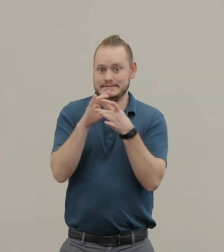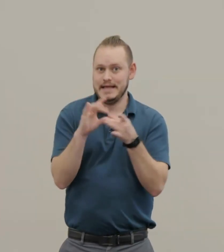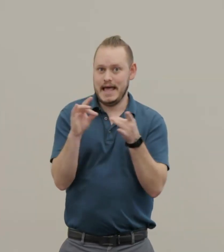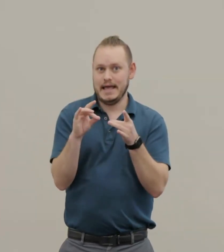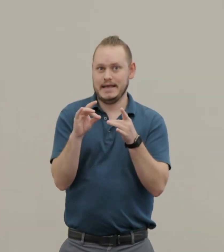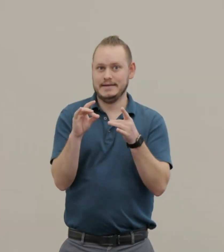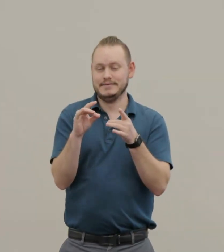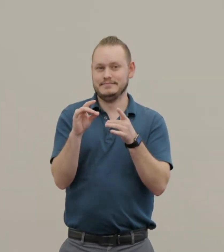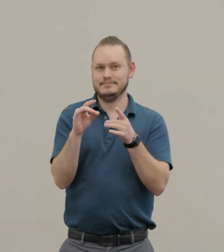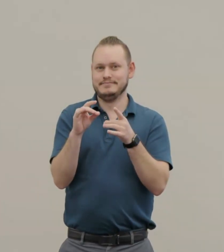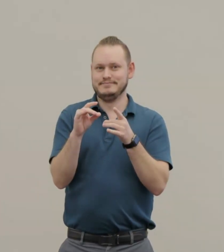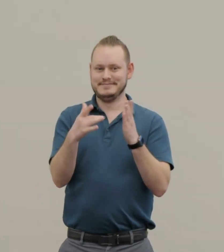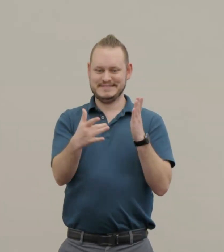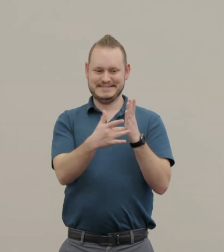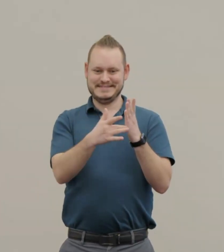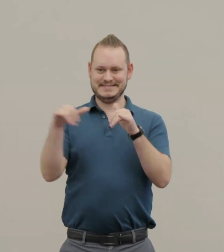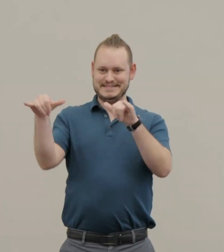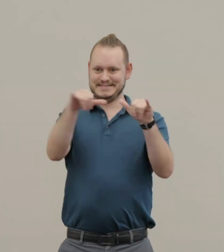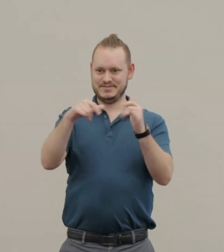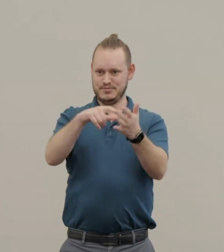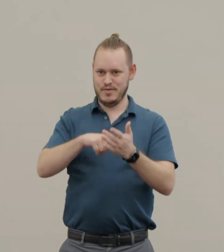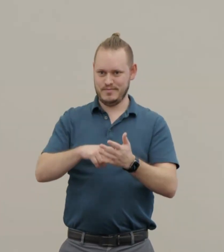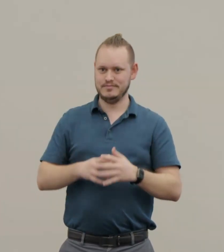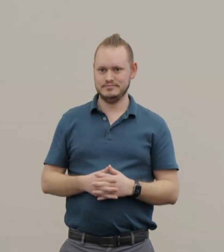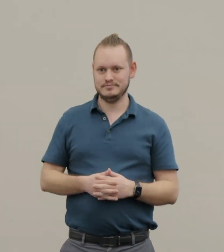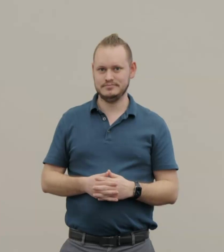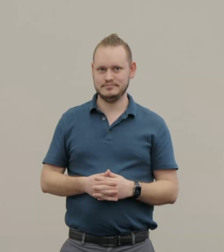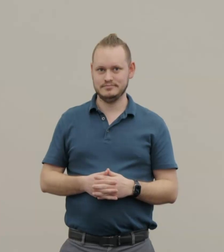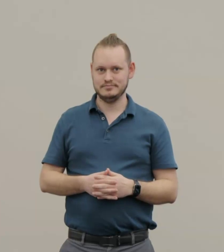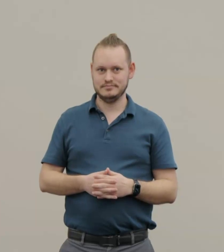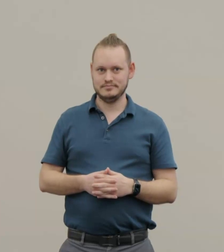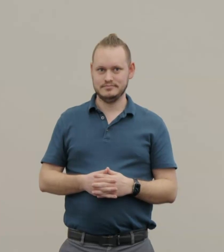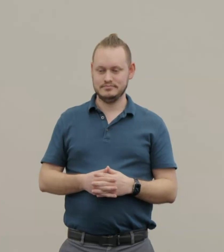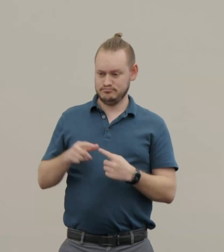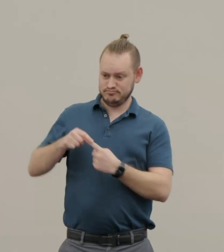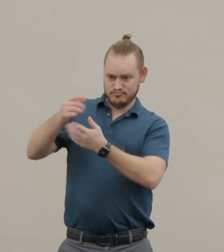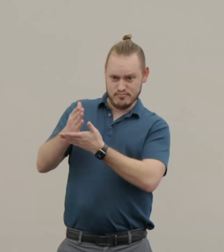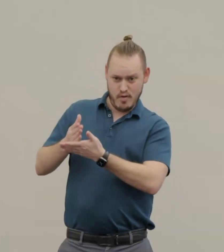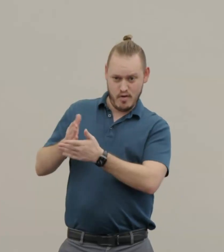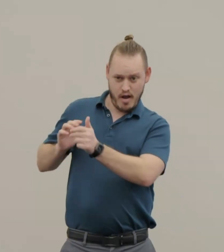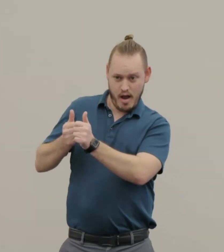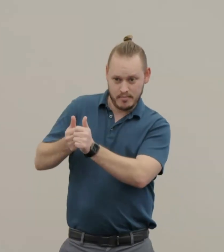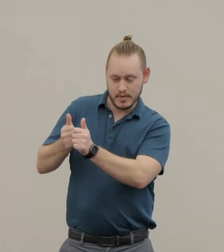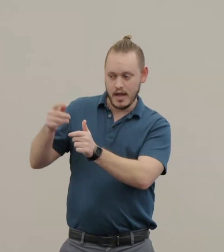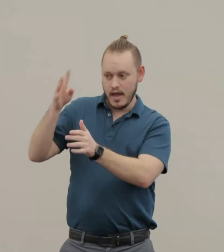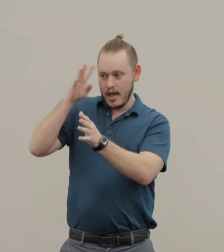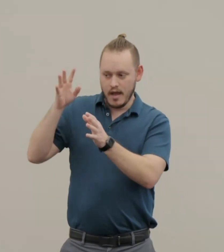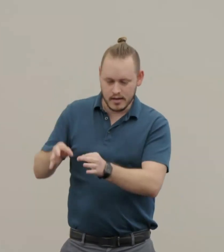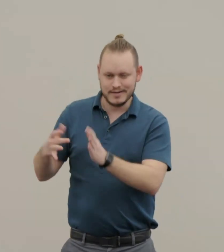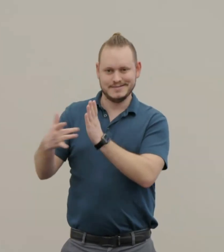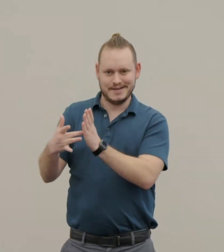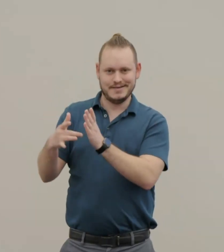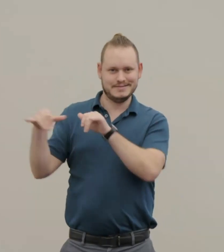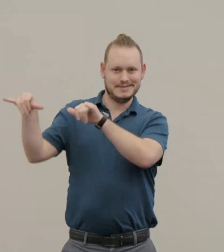in terms of technical standard requirement, because this was the unique part about the update, is that they actually determined a technical